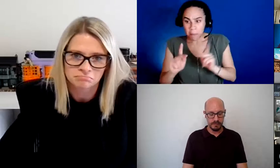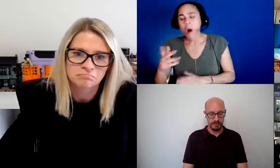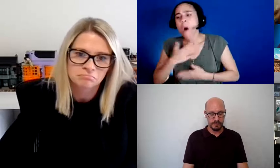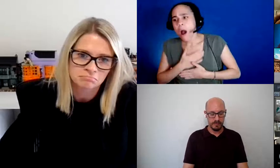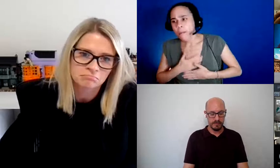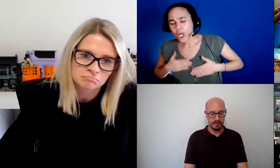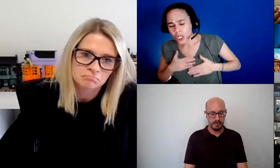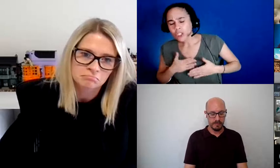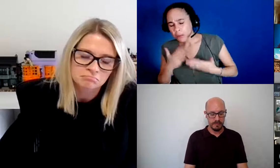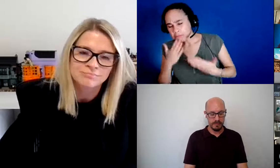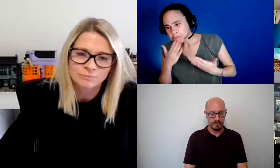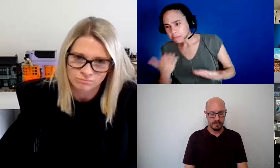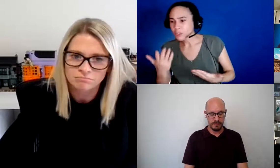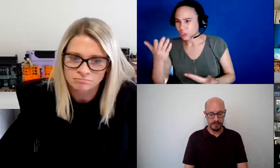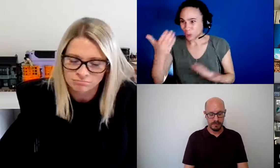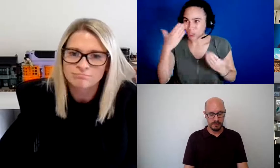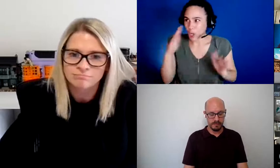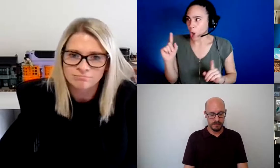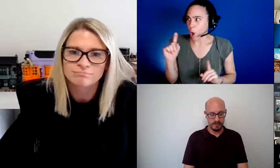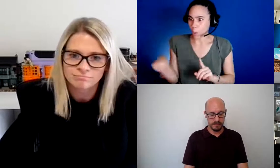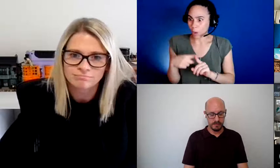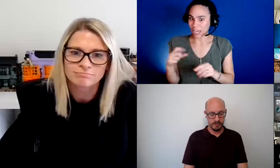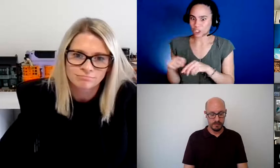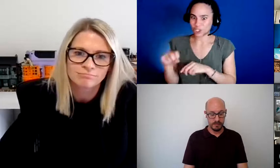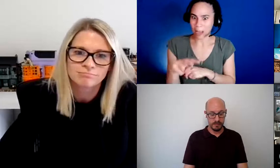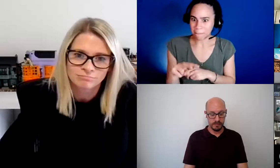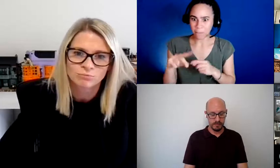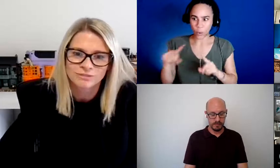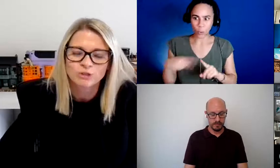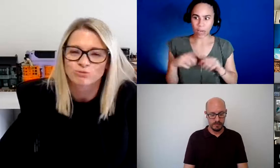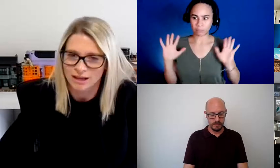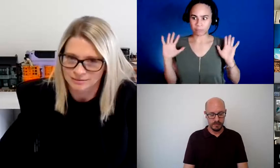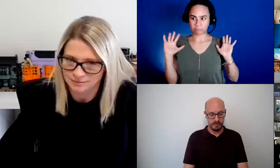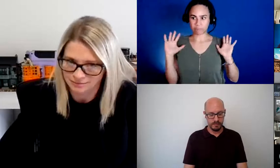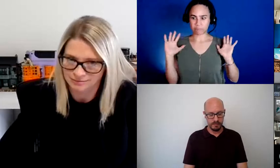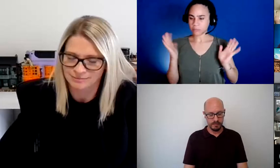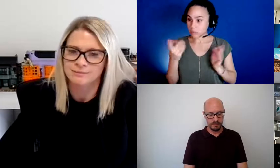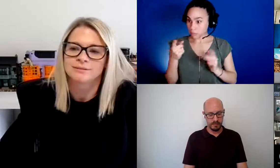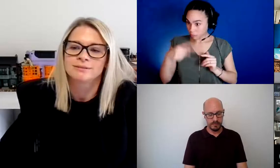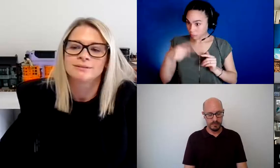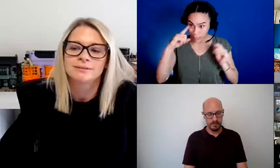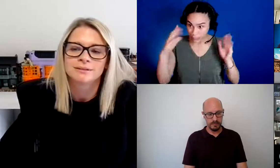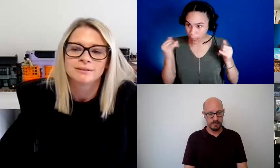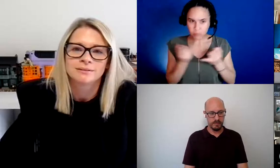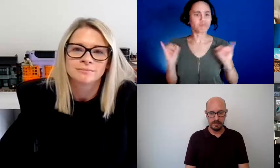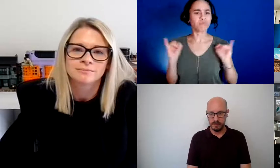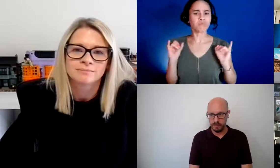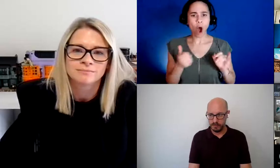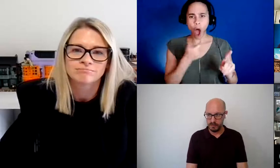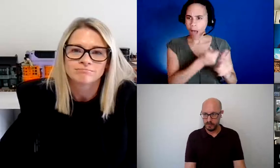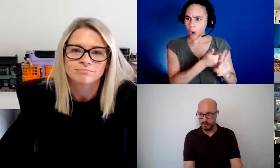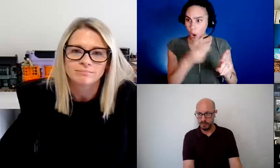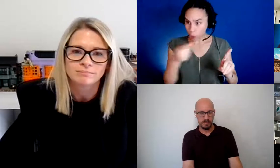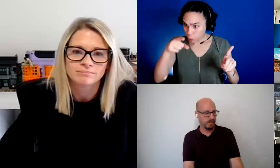You don't know when to jump in, when to stand in back. Do they expect to be on their own? Should you help them? All those questions to your